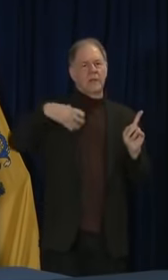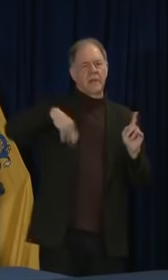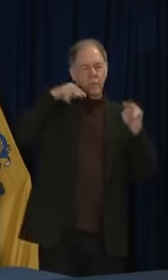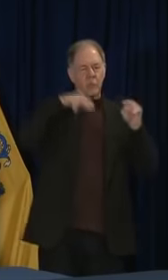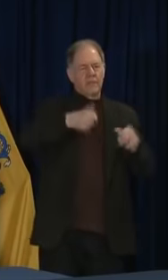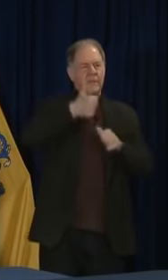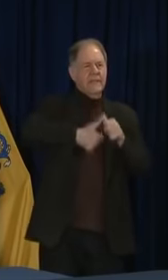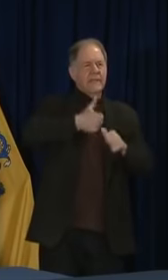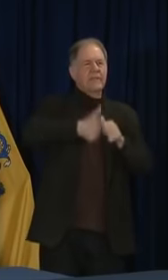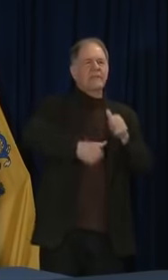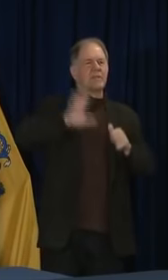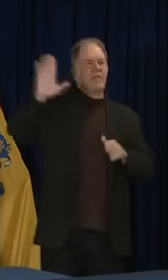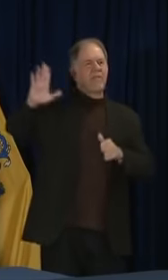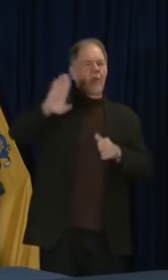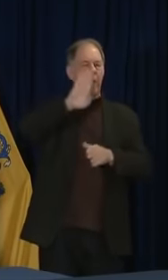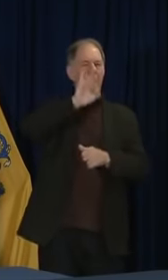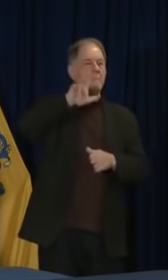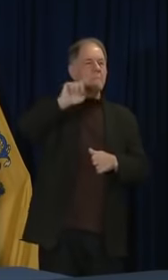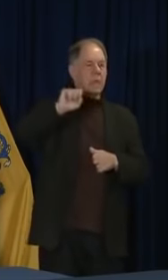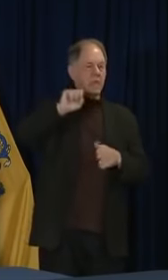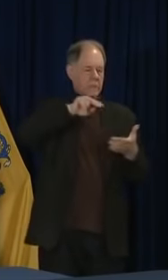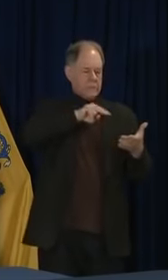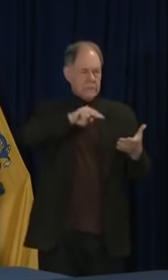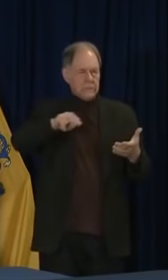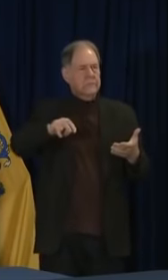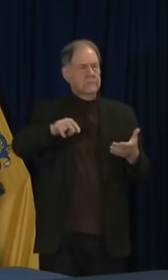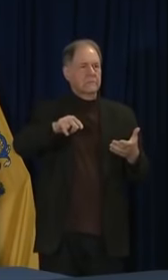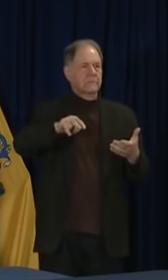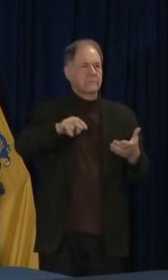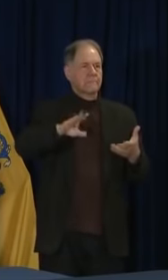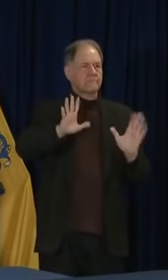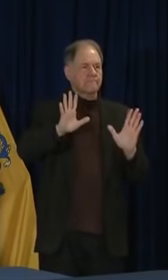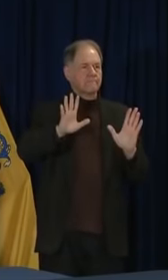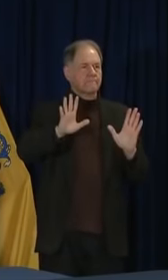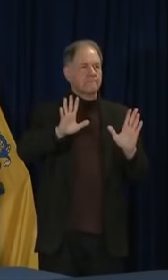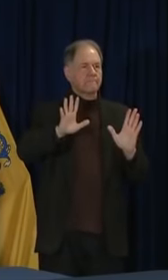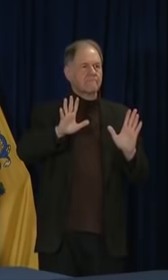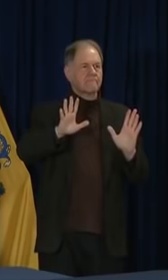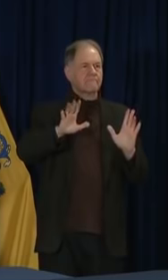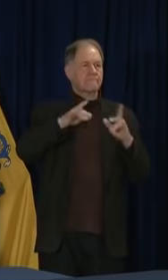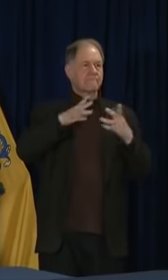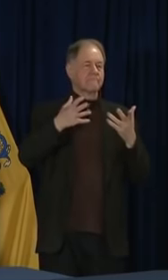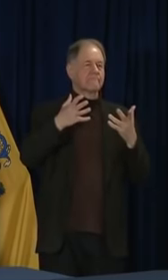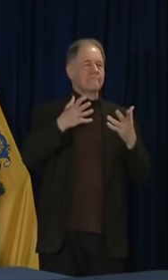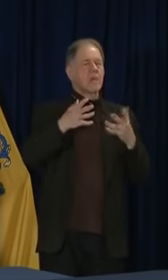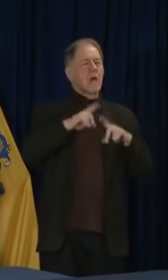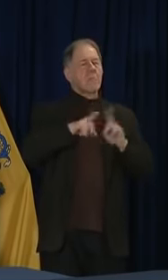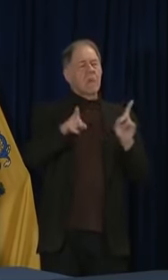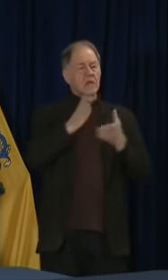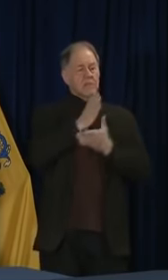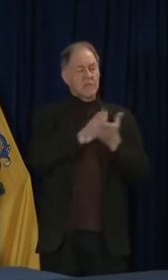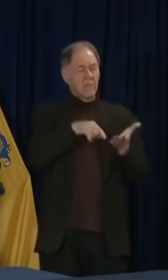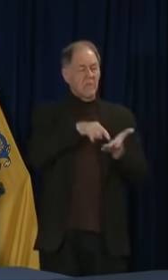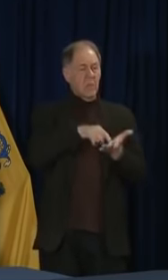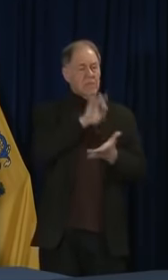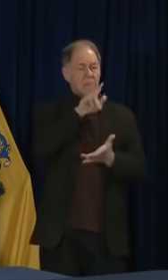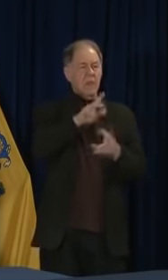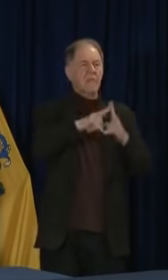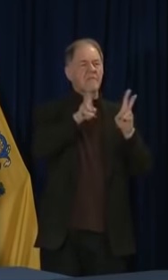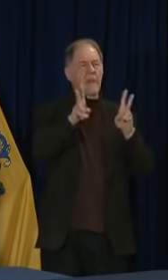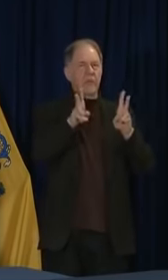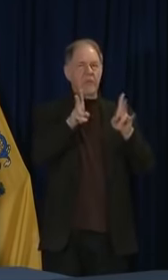of these bills on their own, as we may have in a quieter time. Conceptually, some of them are very